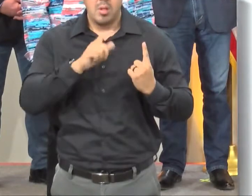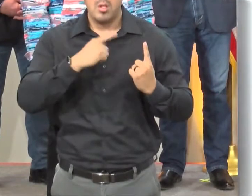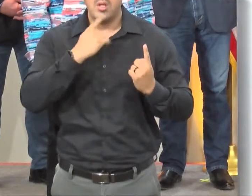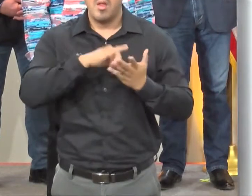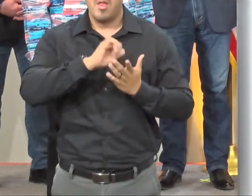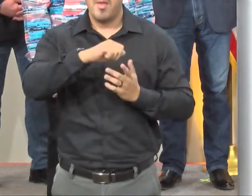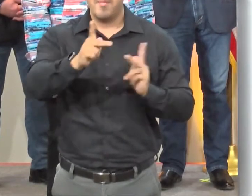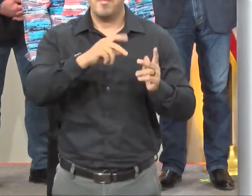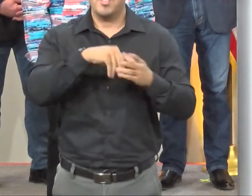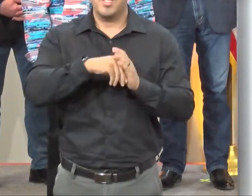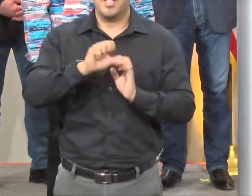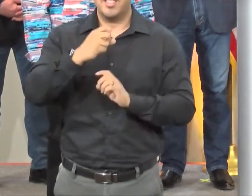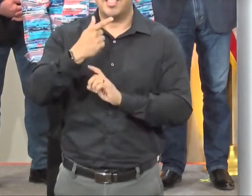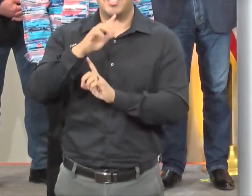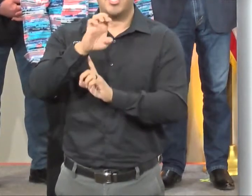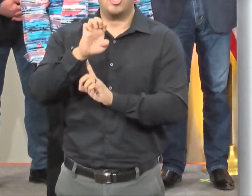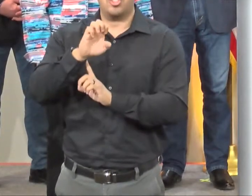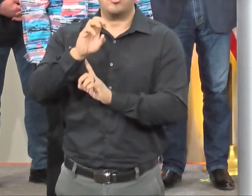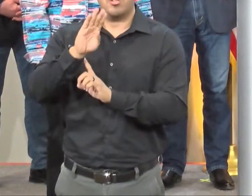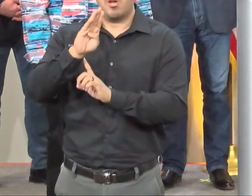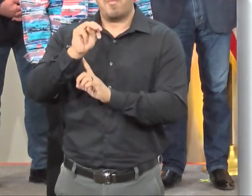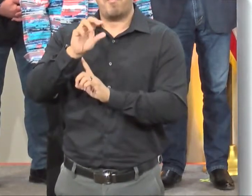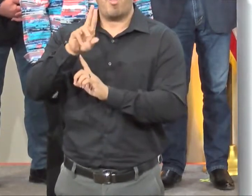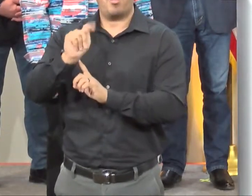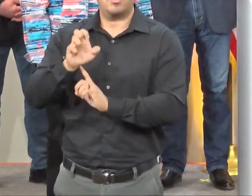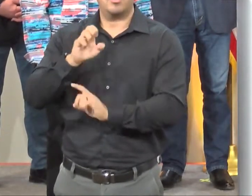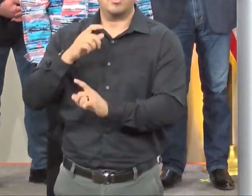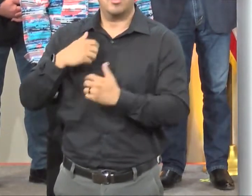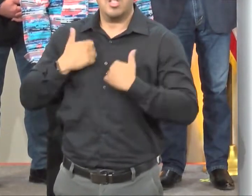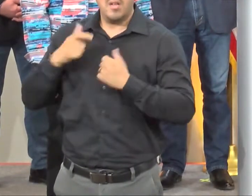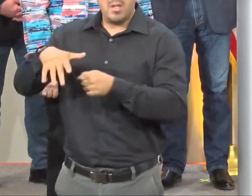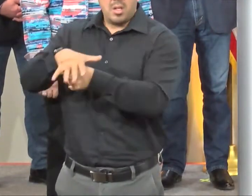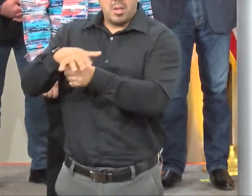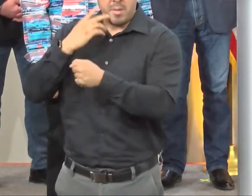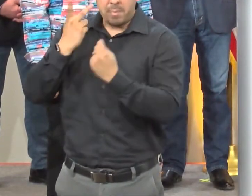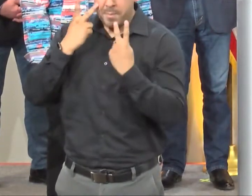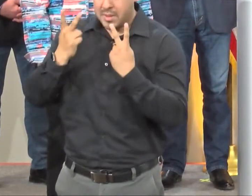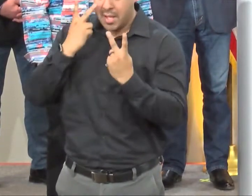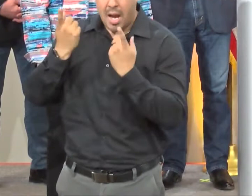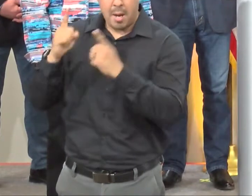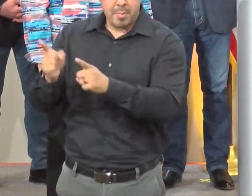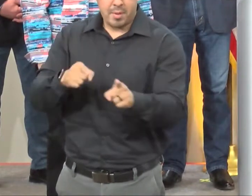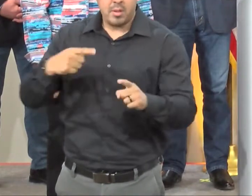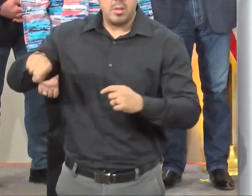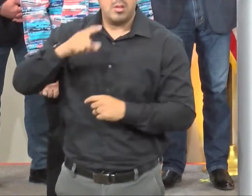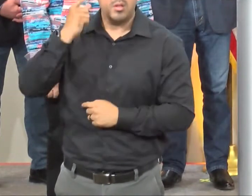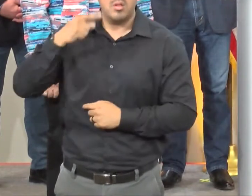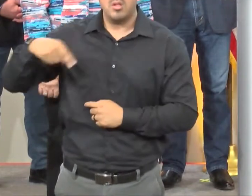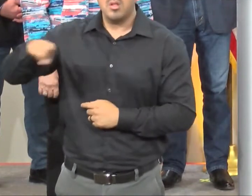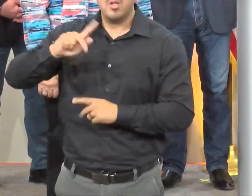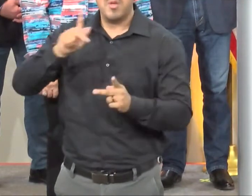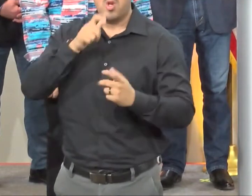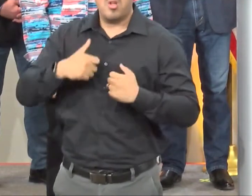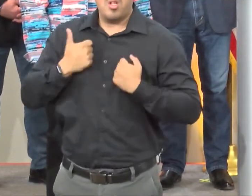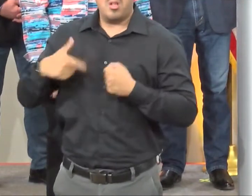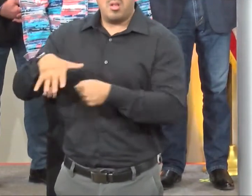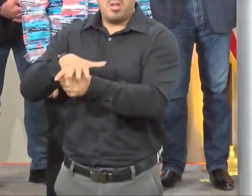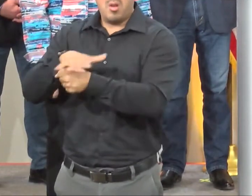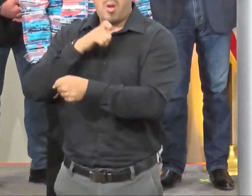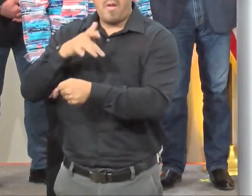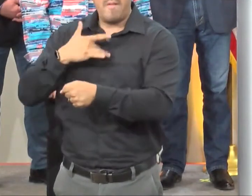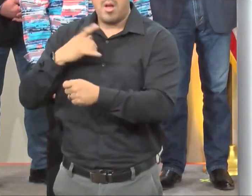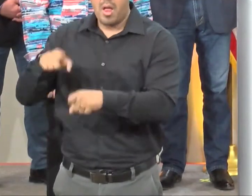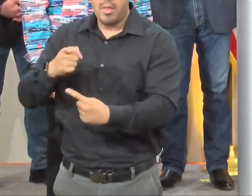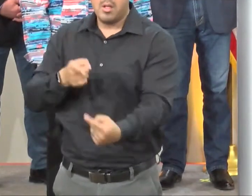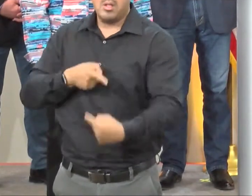out in Sagemont, and similar things were happening there. Those residents should not feel as though they have to battle